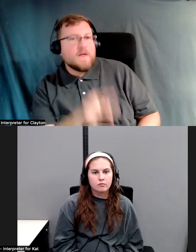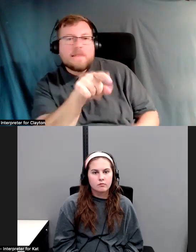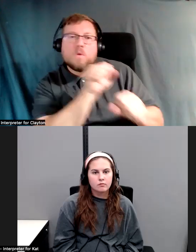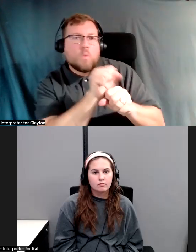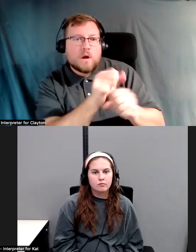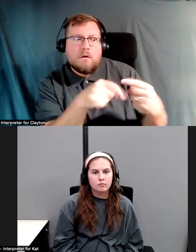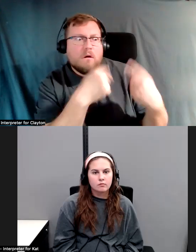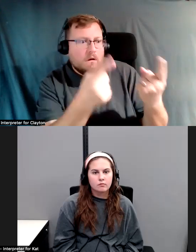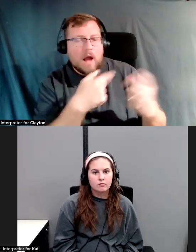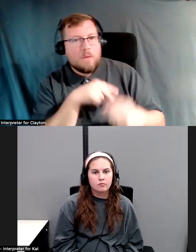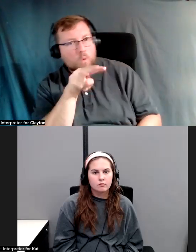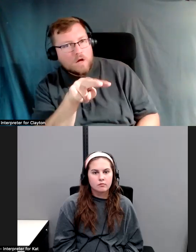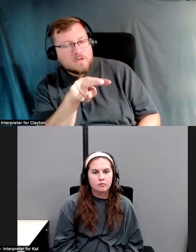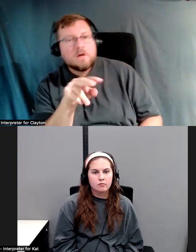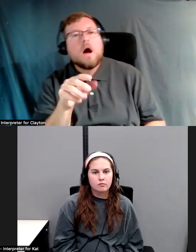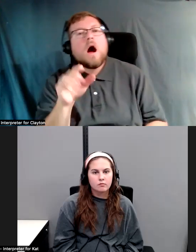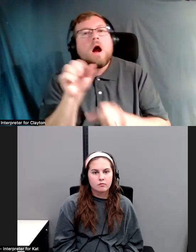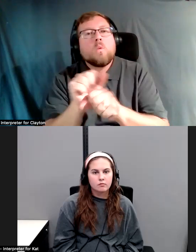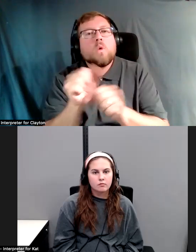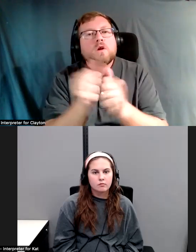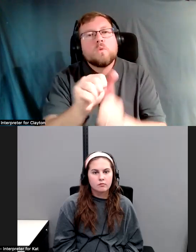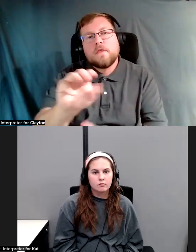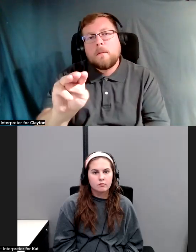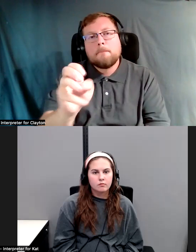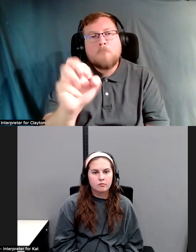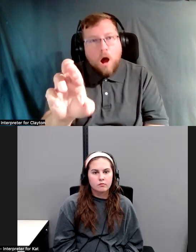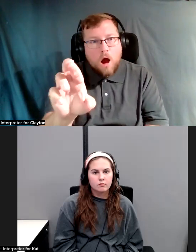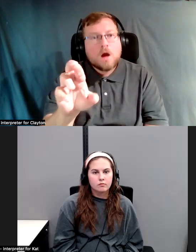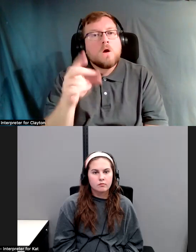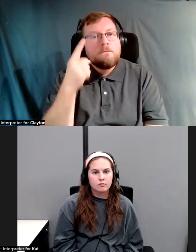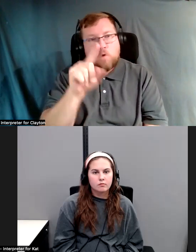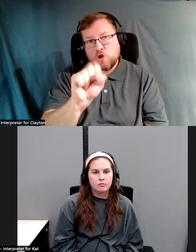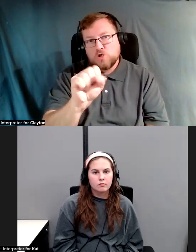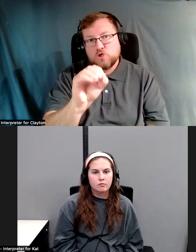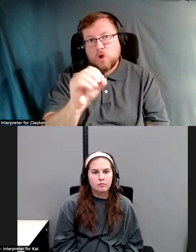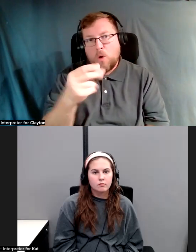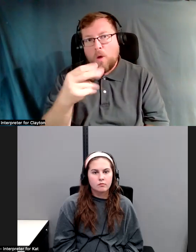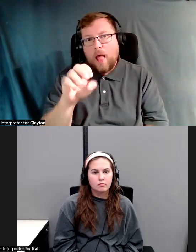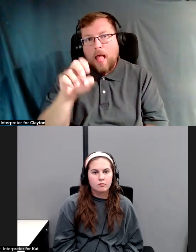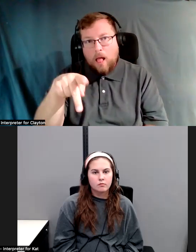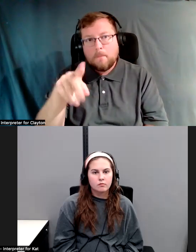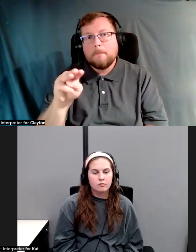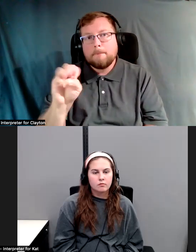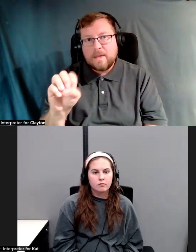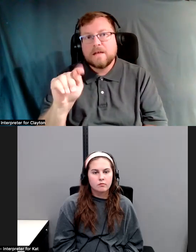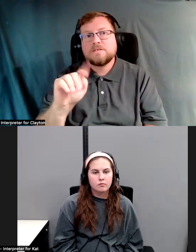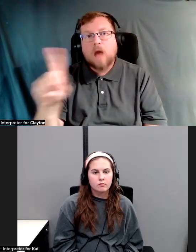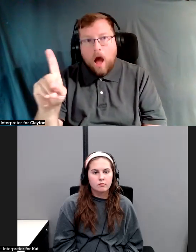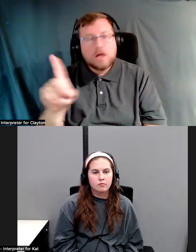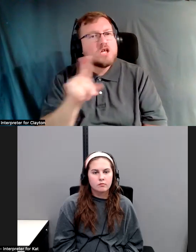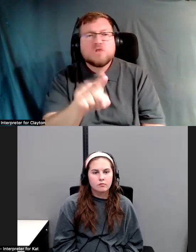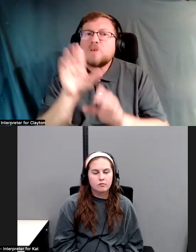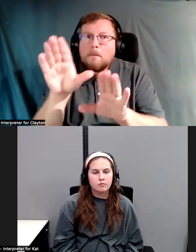I got to work with Mar on So Help Me Todd, and she was, amazing to work with. She was so lovely to work with, very